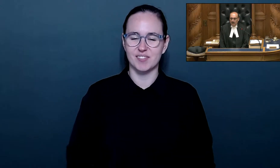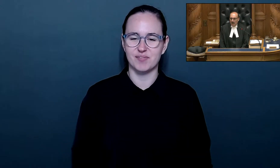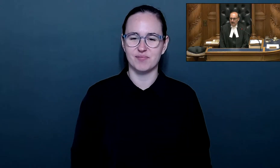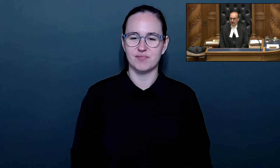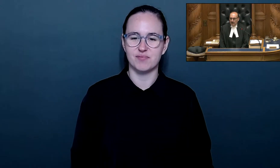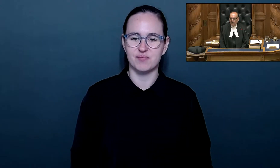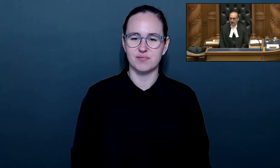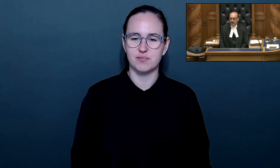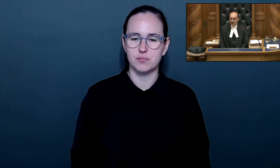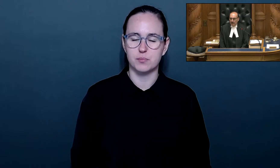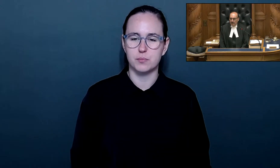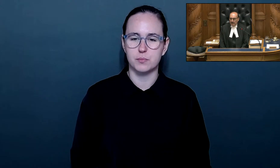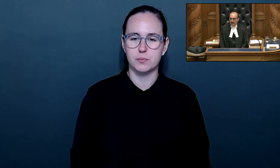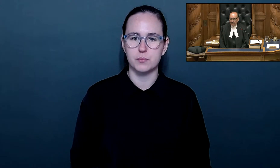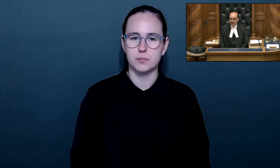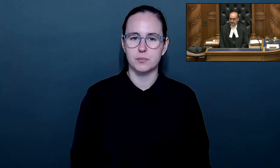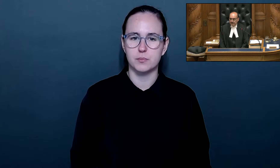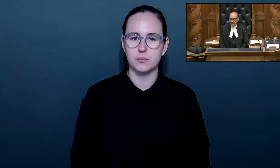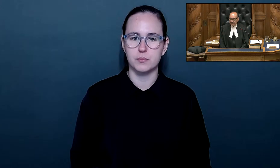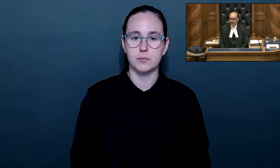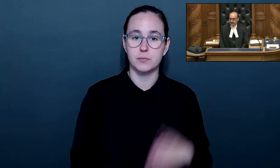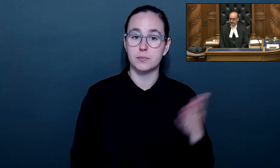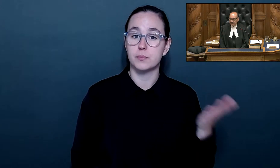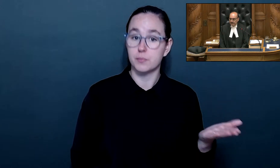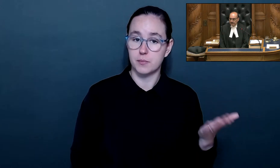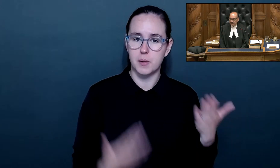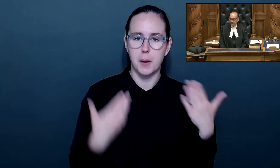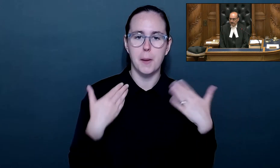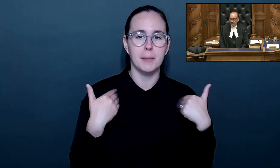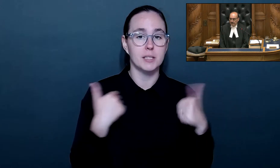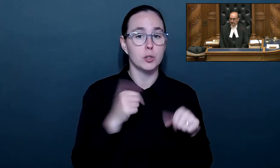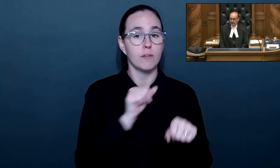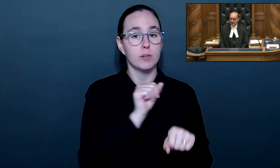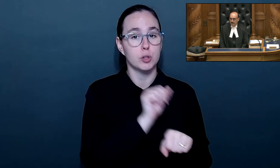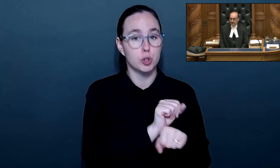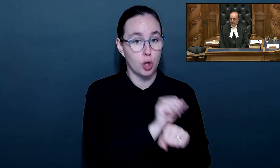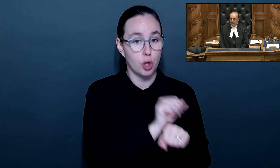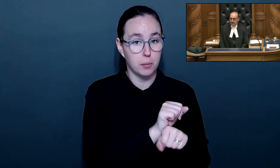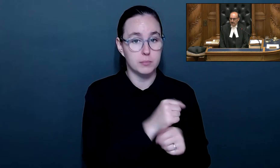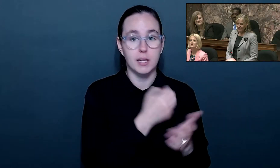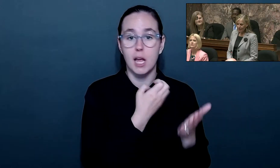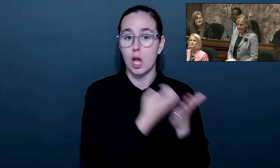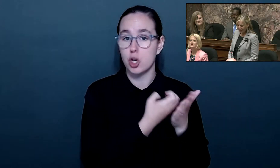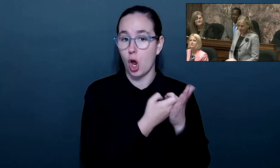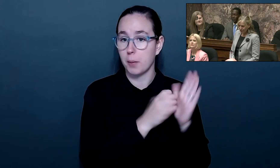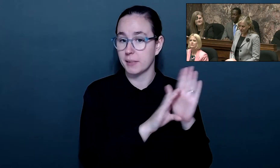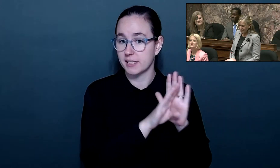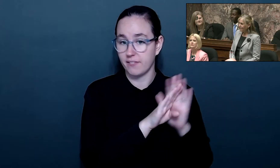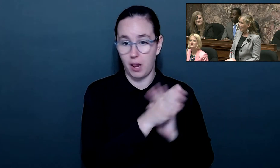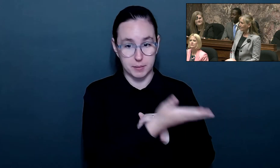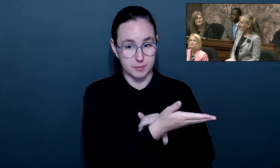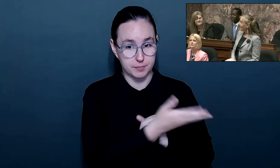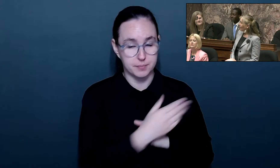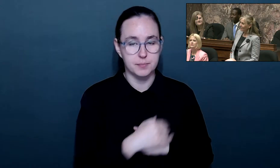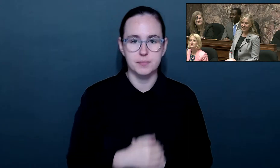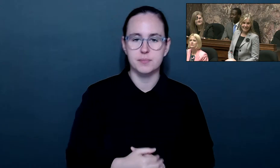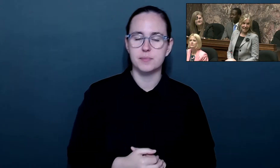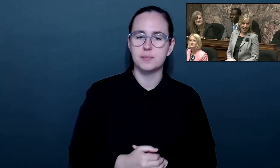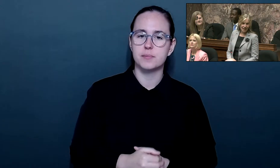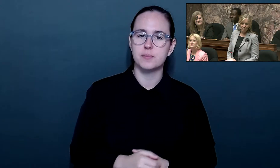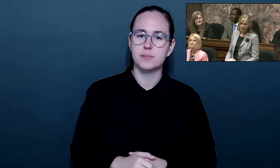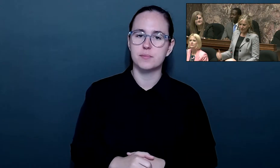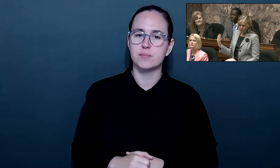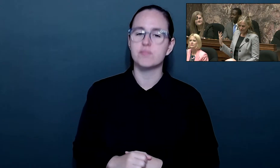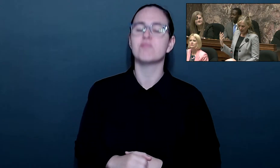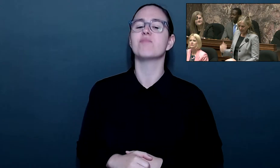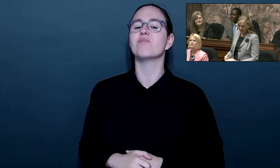Minister of Jobs and Economic Development. Thank you, Mr. Speaker. As was mentioned, it's a real privilege to be able to introduce friends and family to the House, and today I